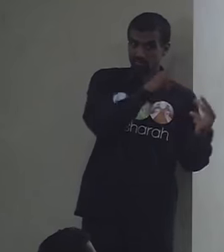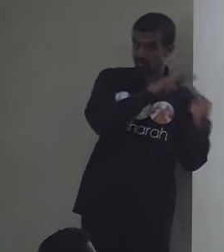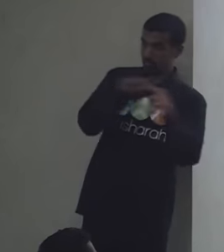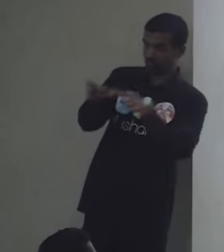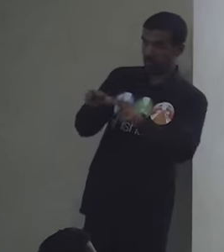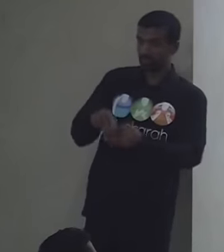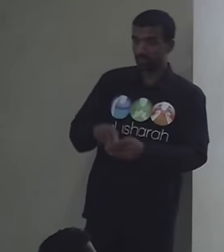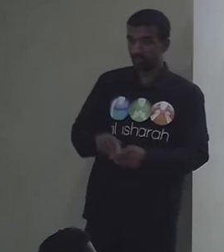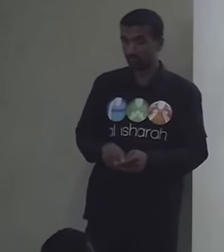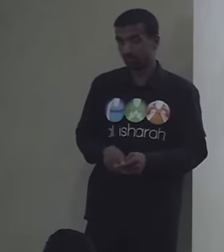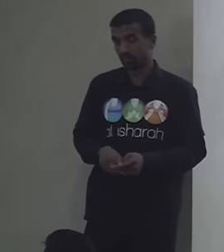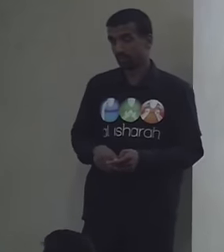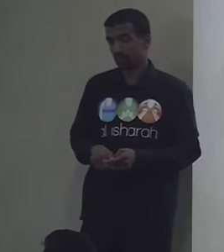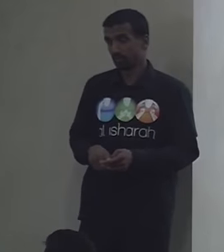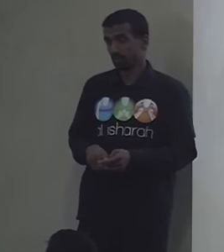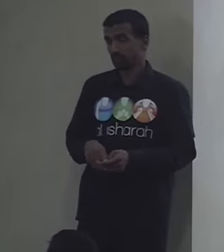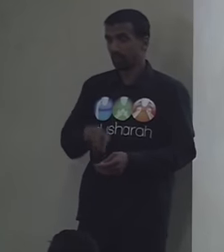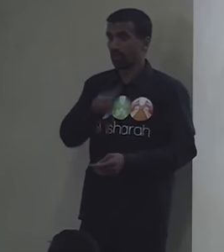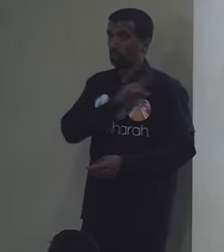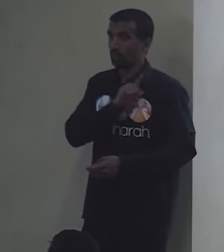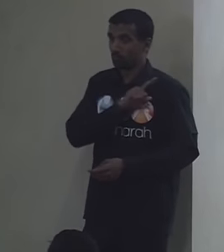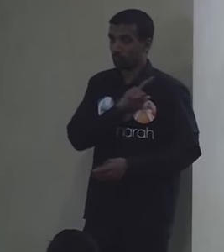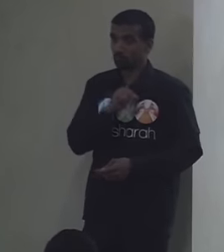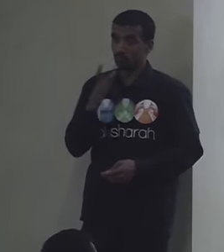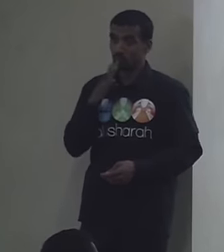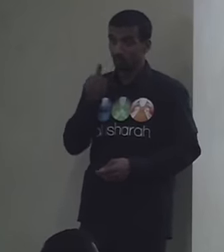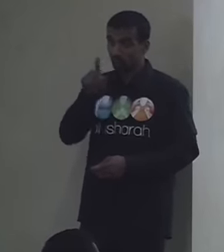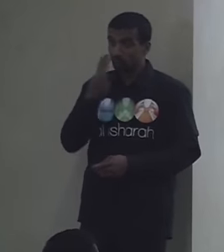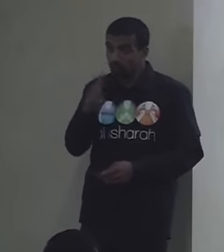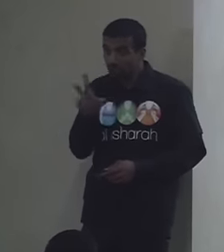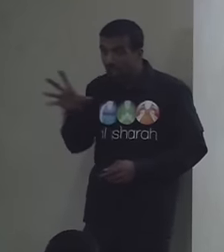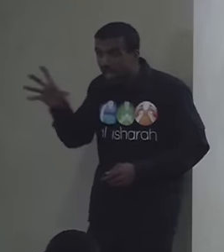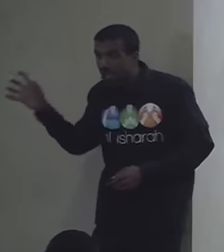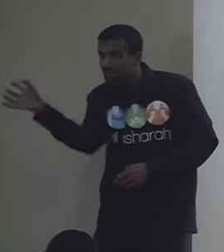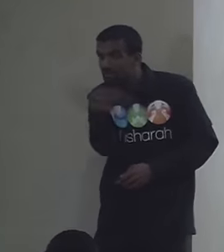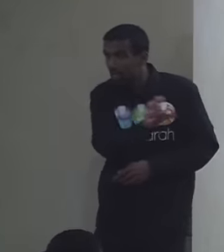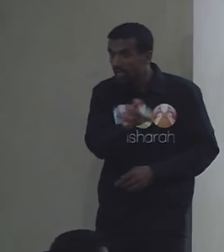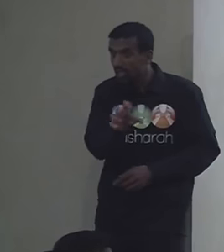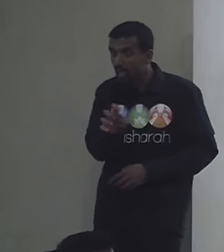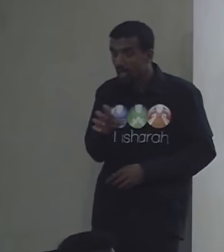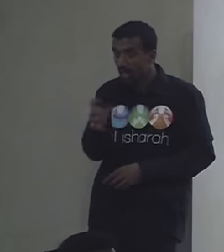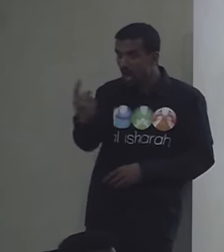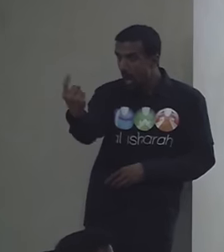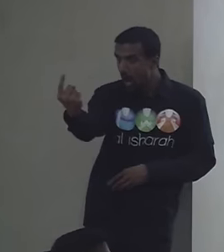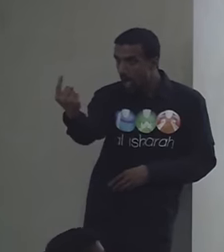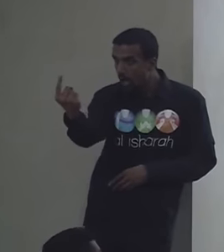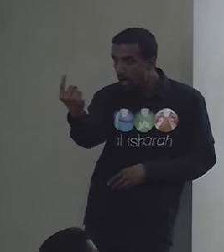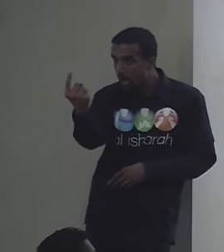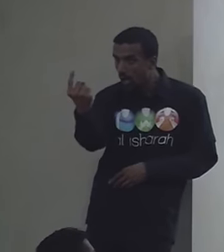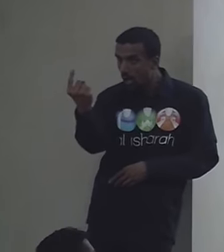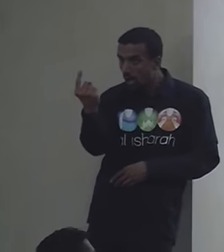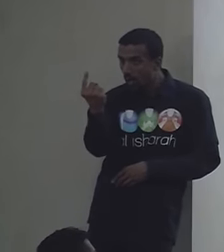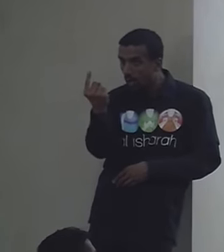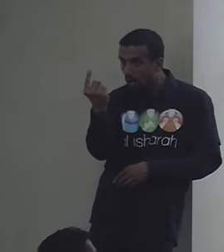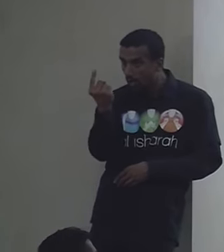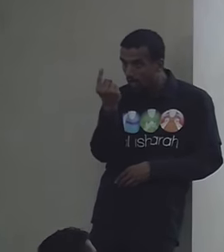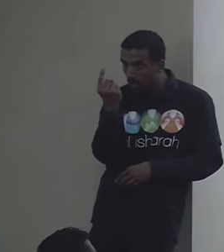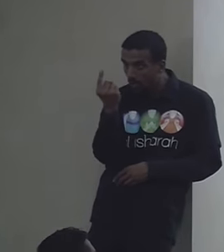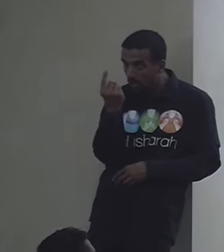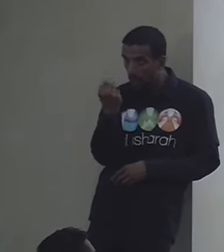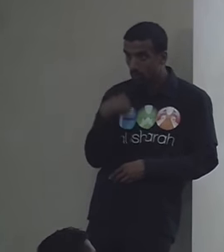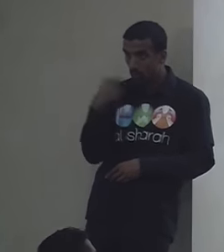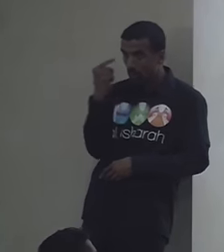But you know, when that predator is about to attack and its eyes are just ripped open because it's going to tear into you, the scariest look in those